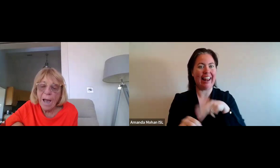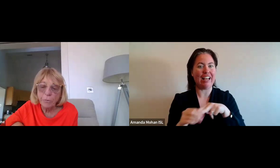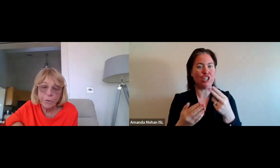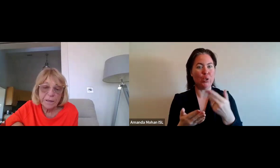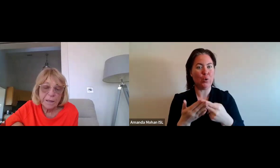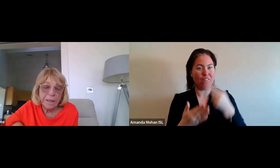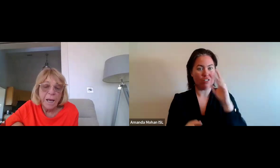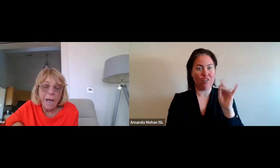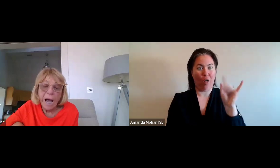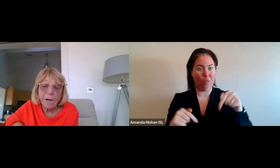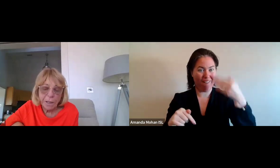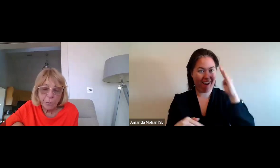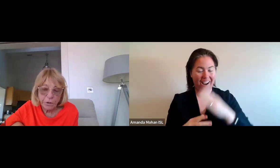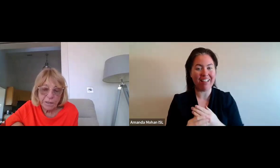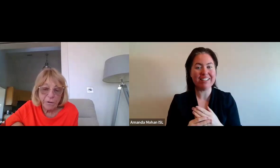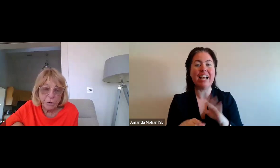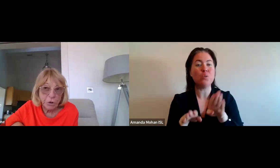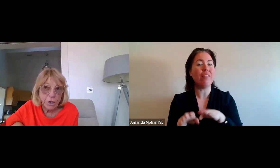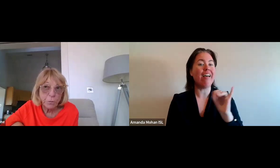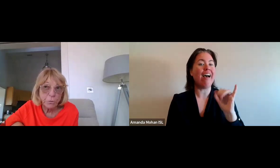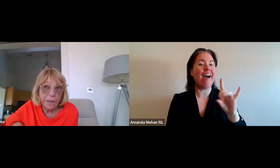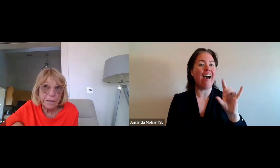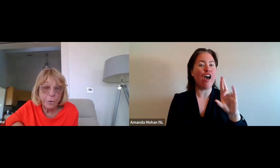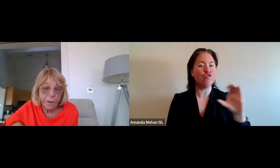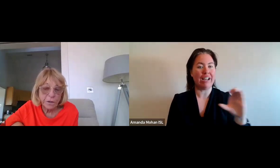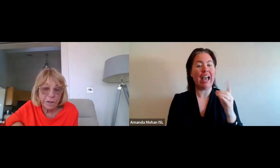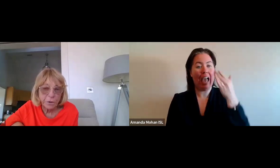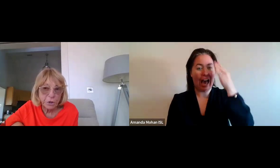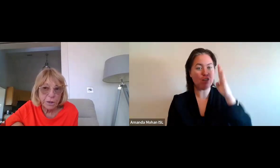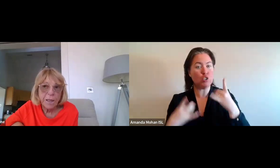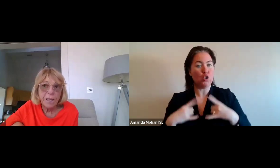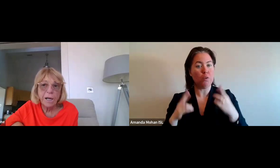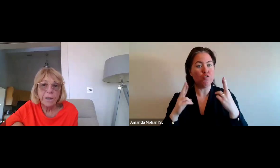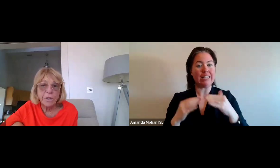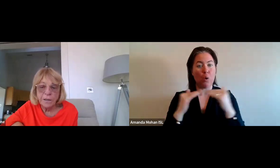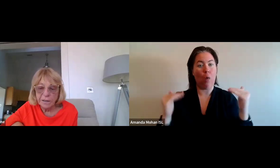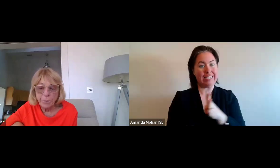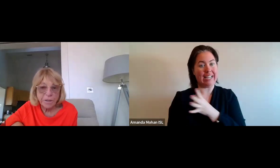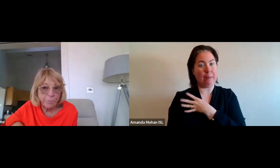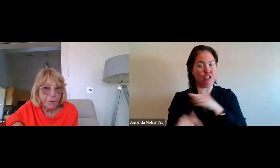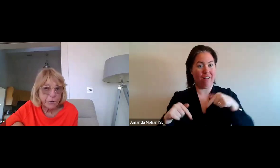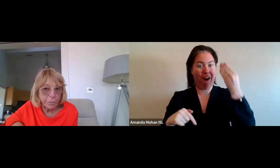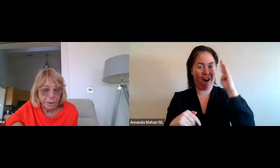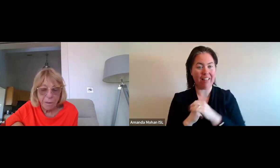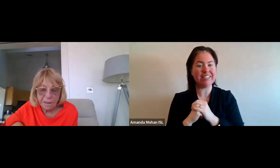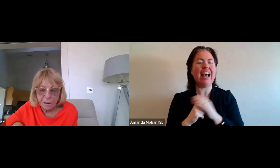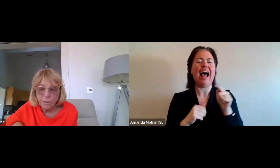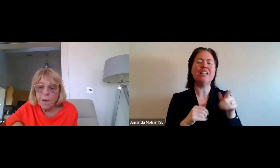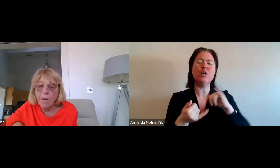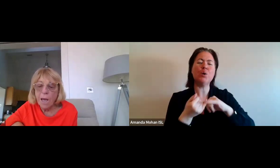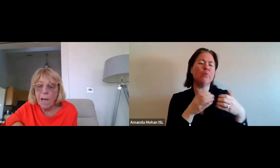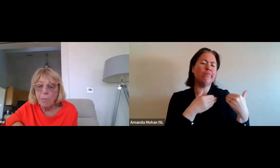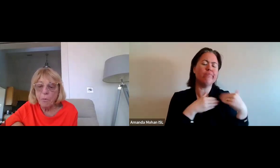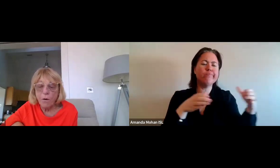Ireland, and with the IREC, which is the Irish Human Rights Equality Commission in Ireland, the independent monitoring